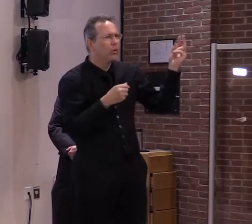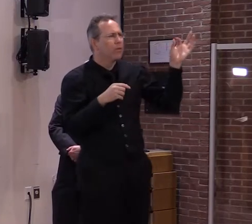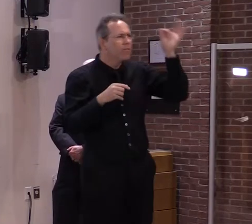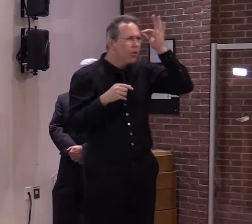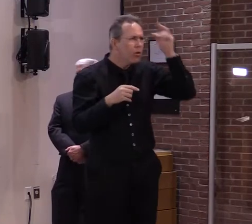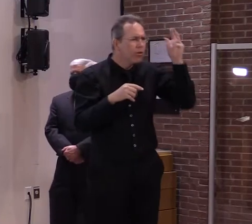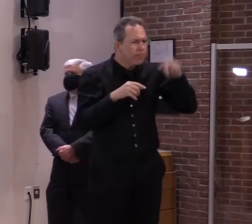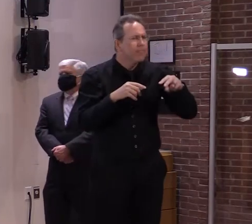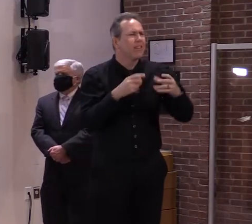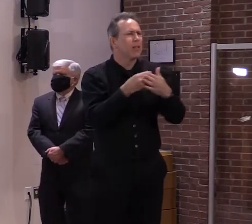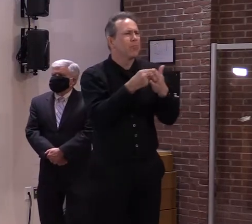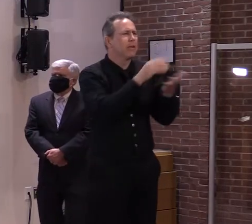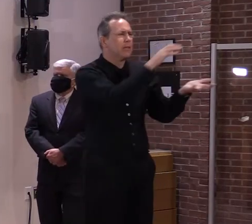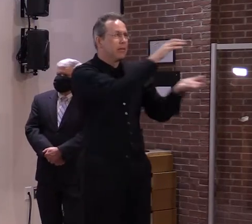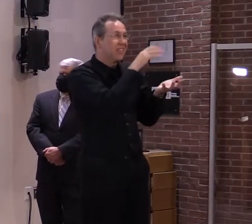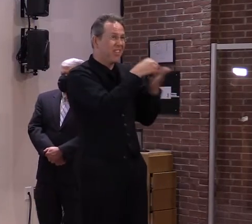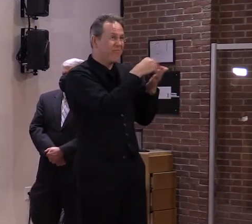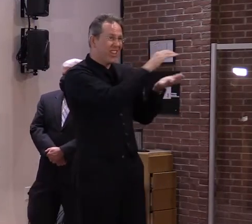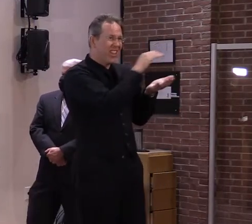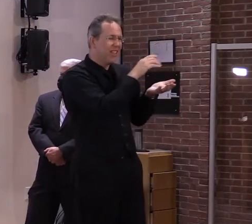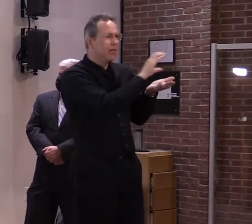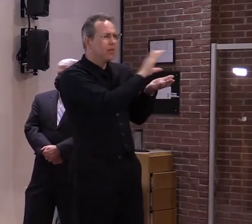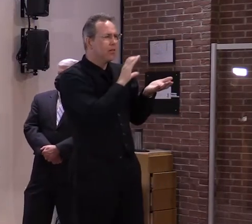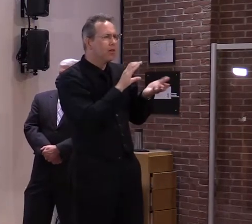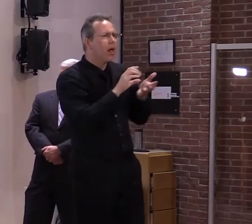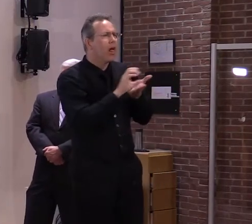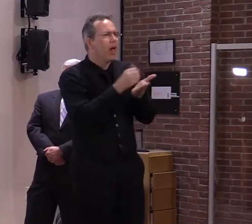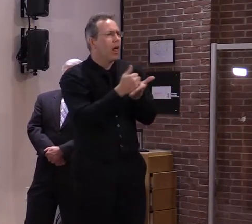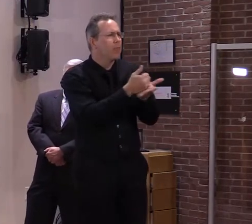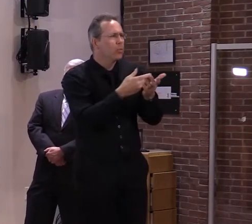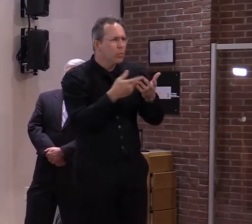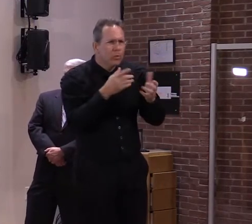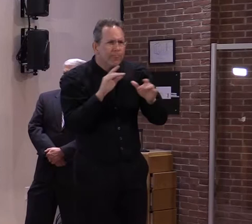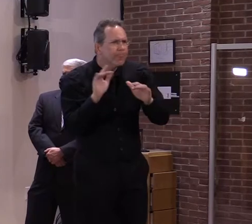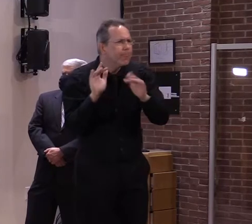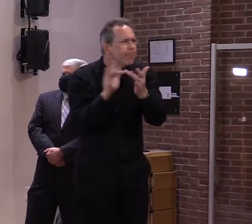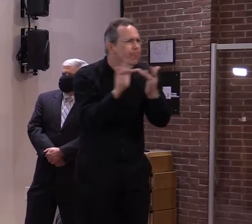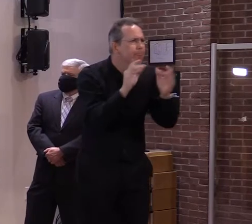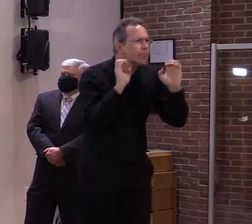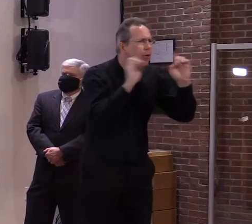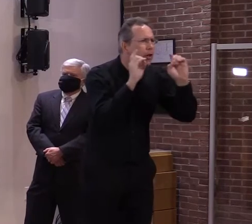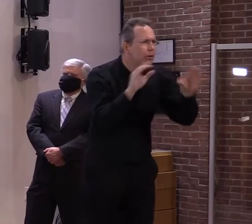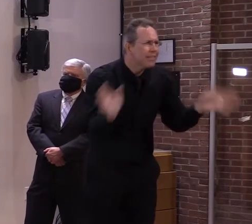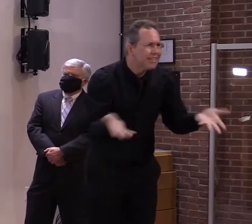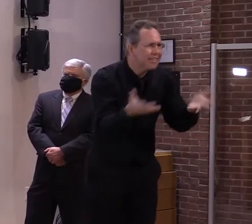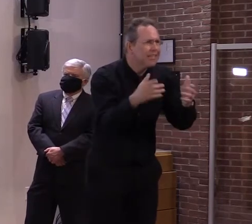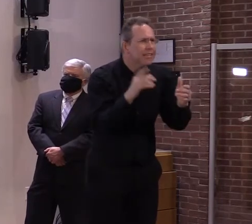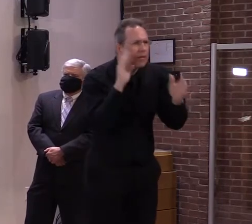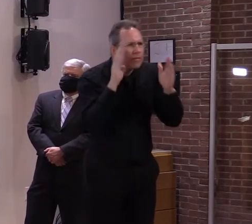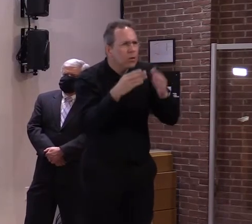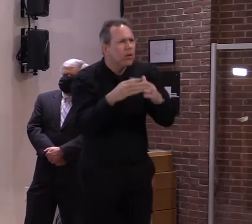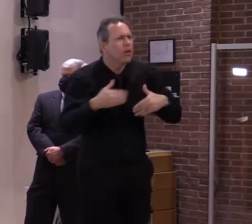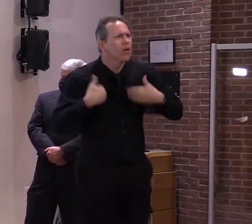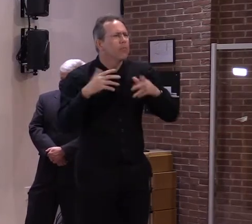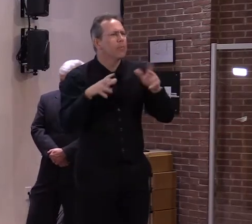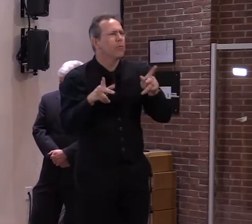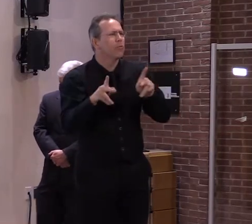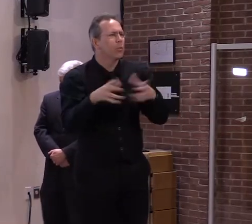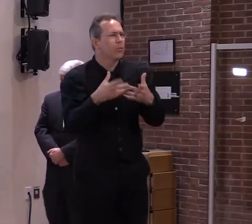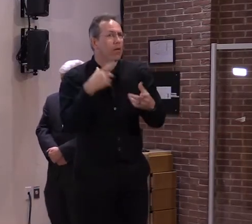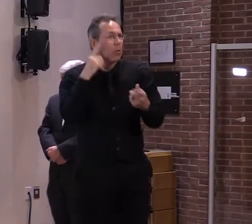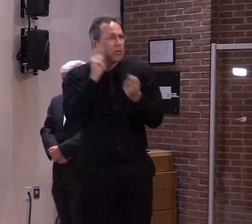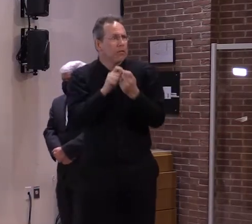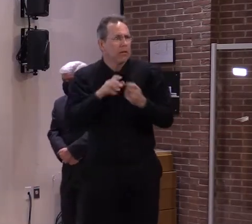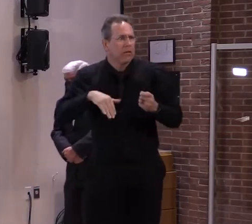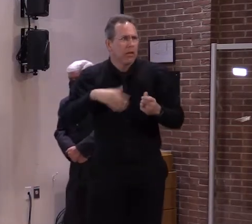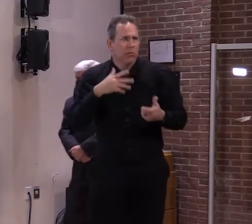strategy, and I know they want to work with the states, but I don't have anything in depth on that at this point in time. Maybe Commissioner Pichek can answer part of that.